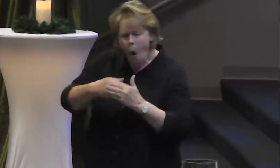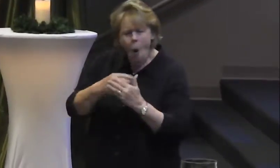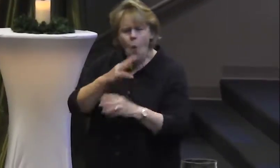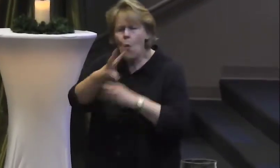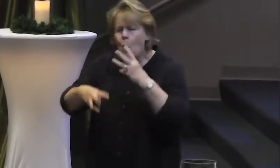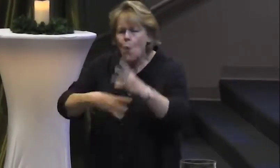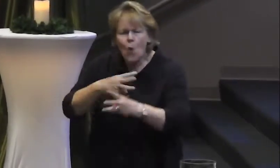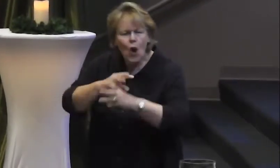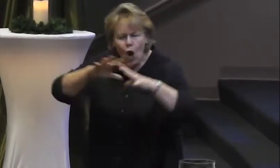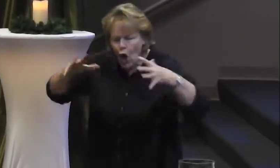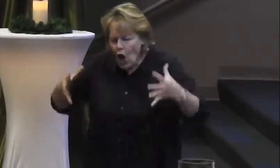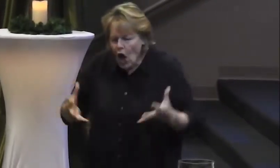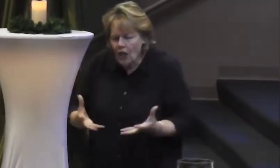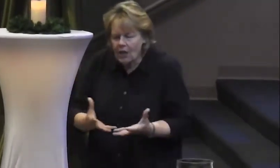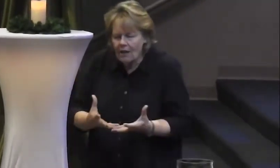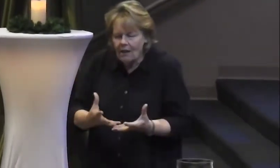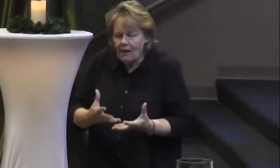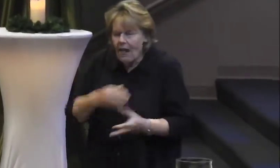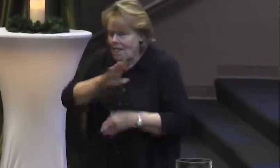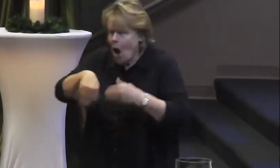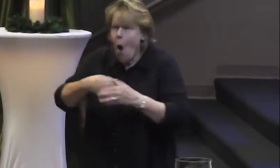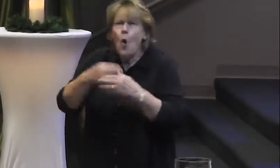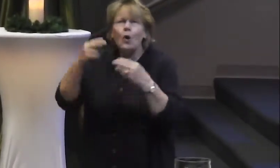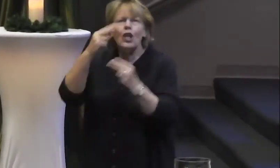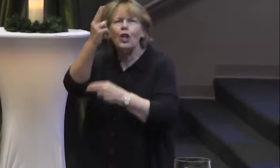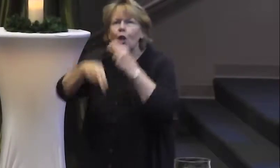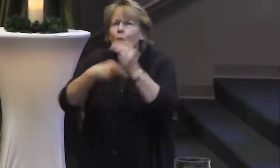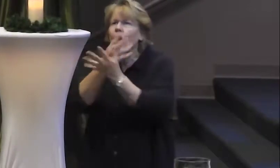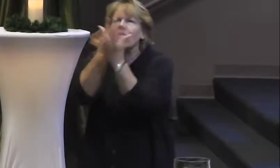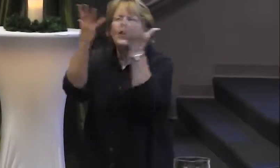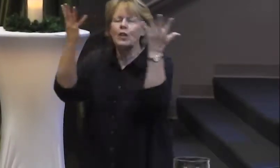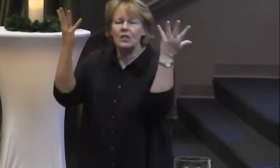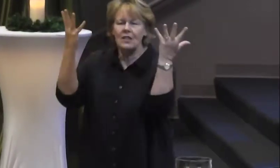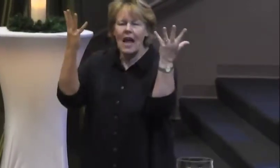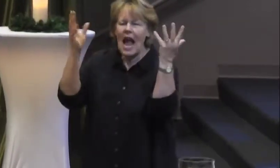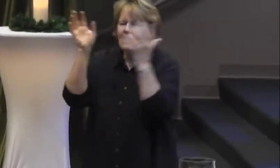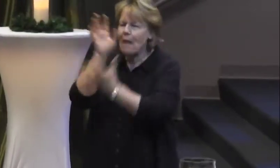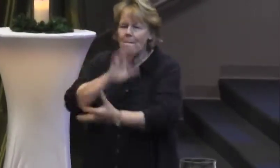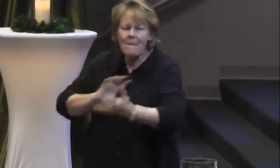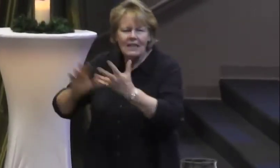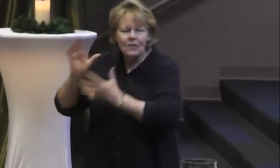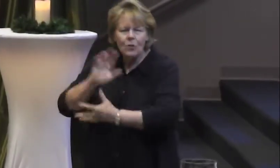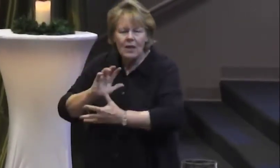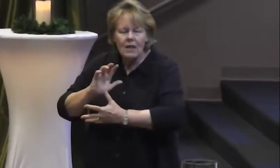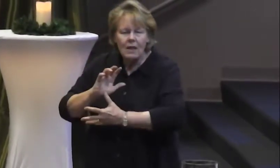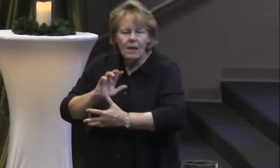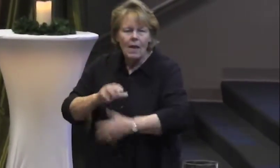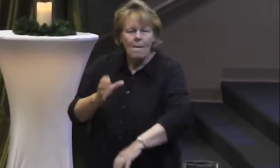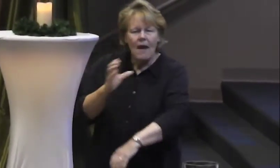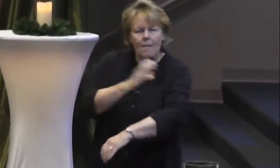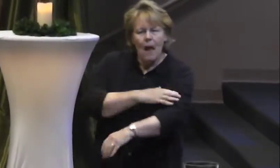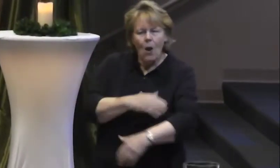has been messed with by the power of sin, of evil, of death.